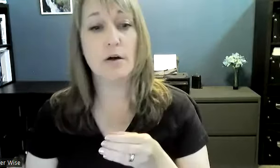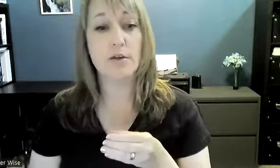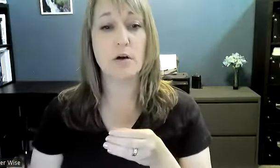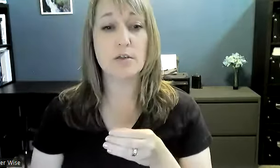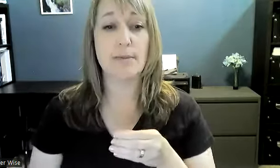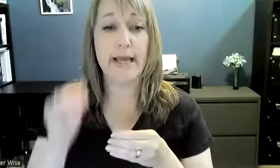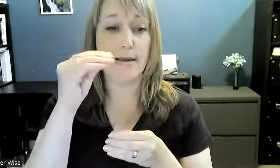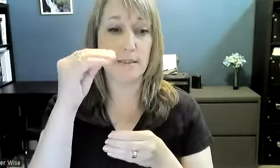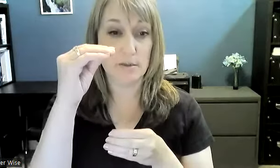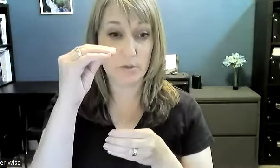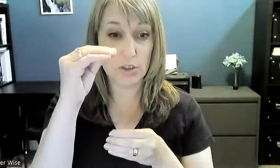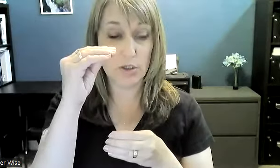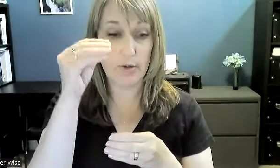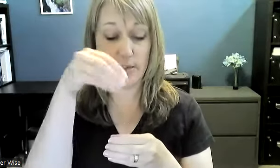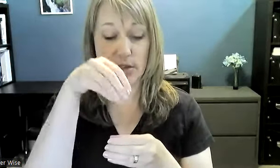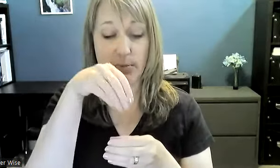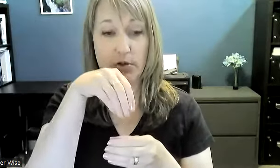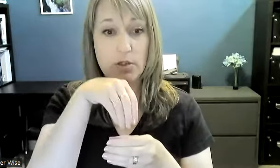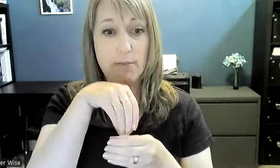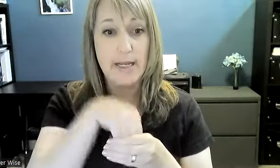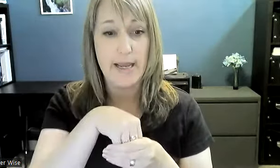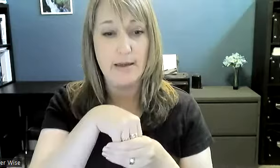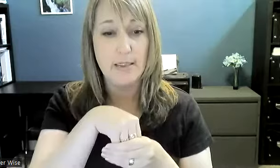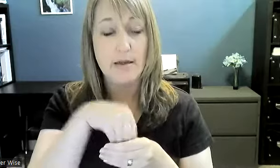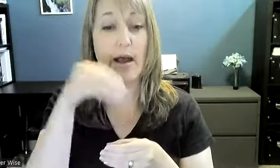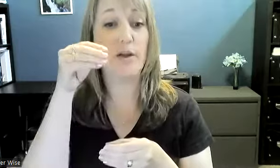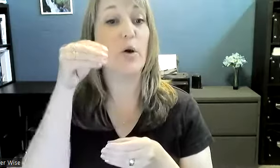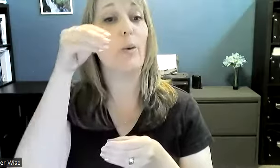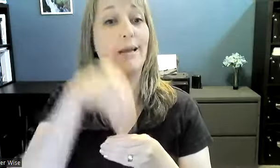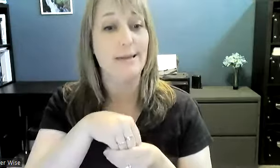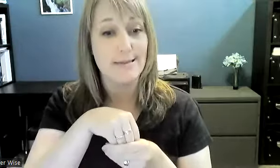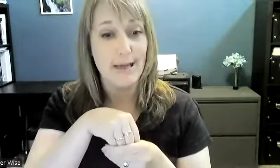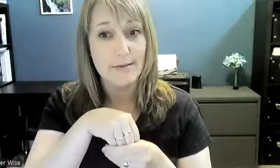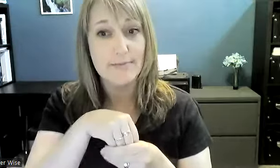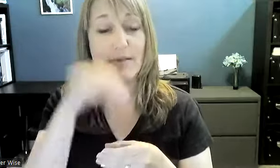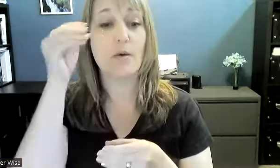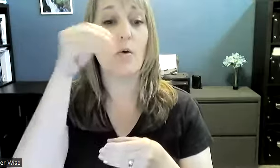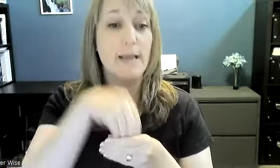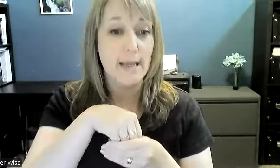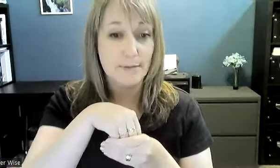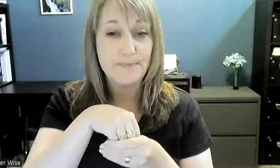your non-dominant hand, squished O hand shape on your dominant hand, and you go inside or in.